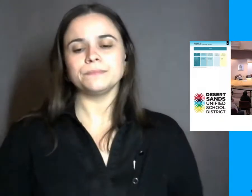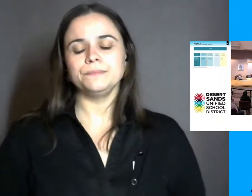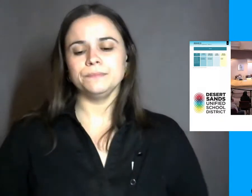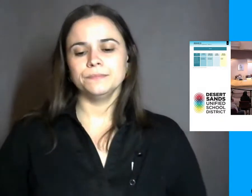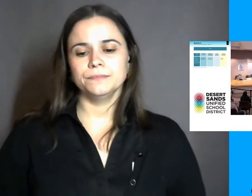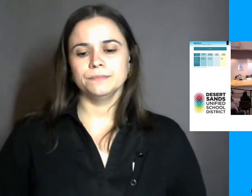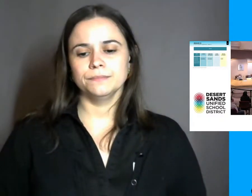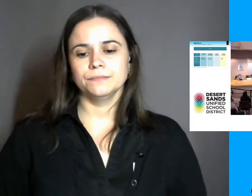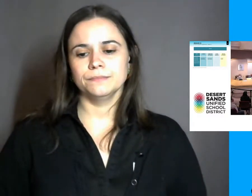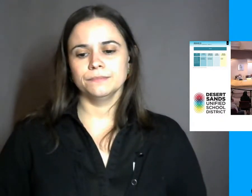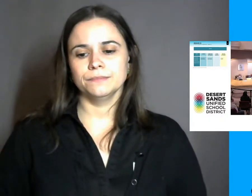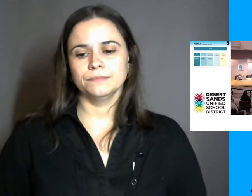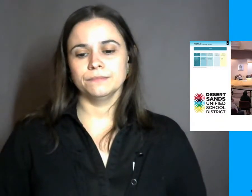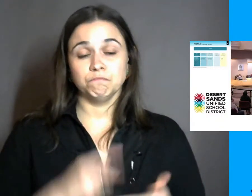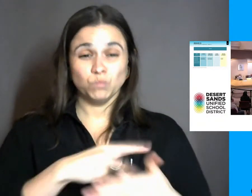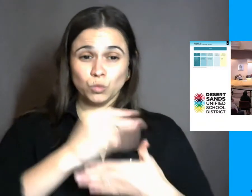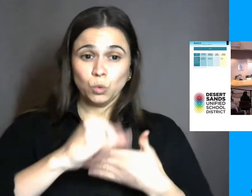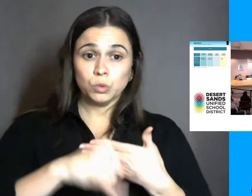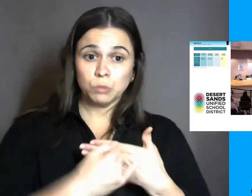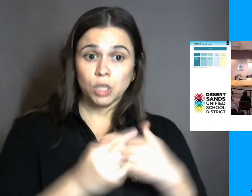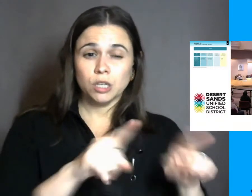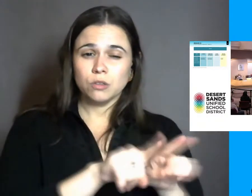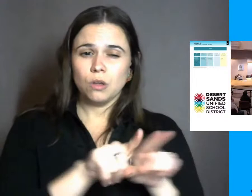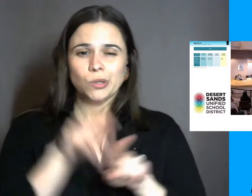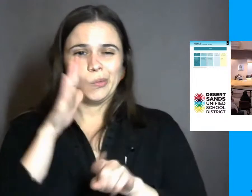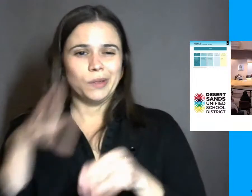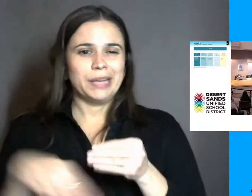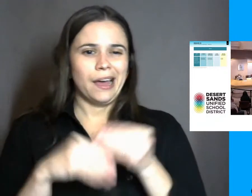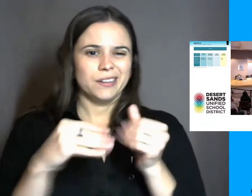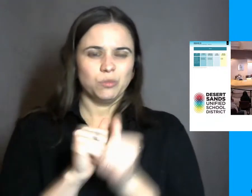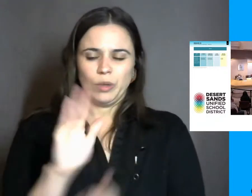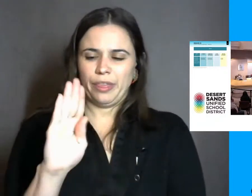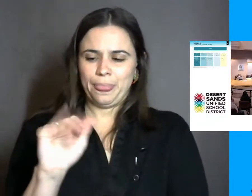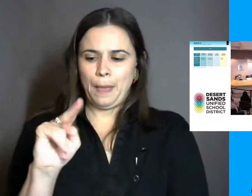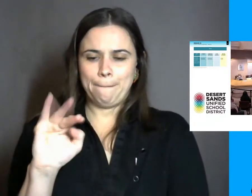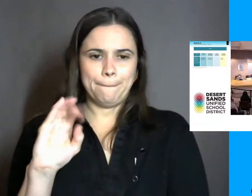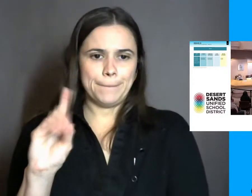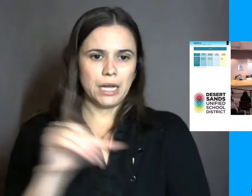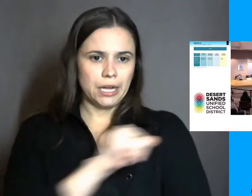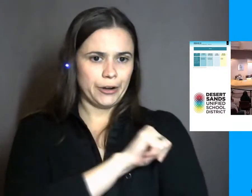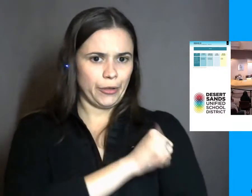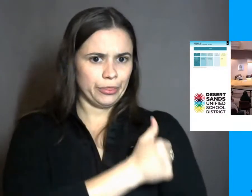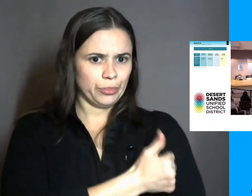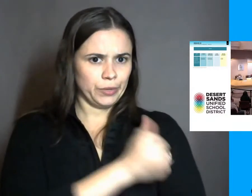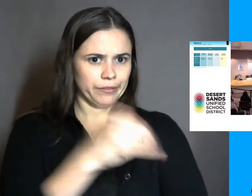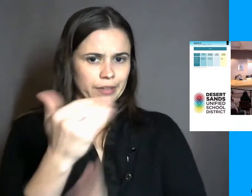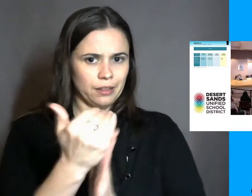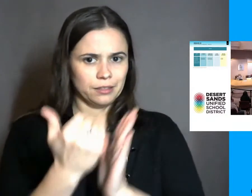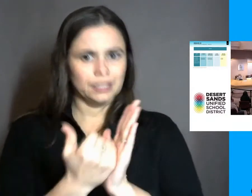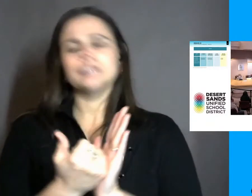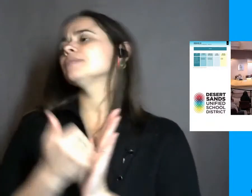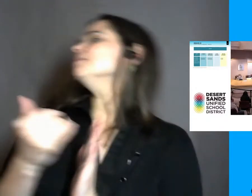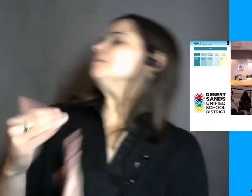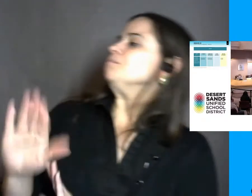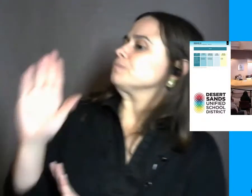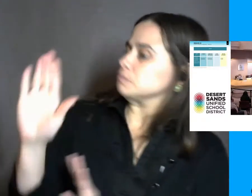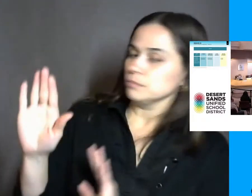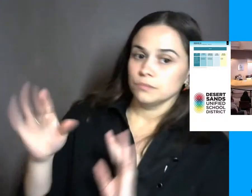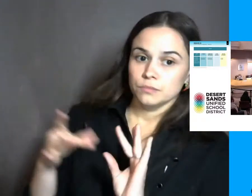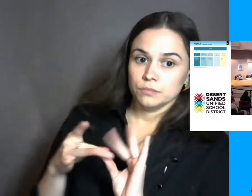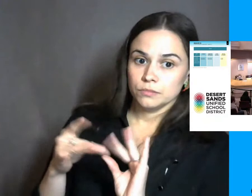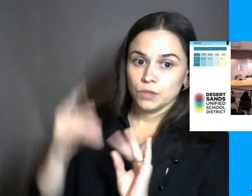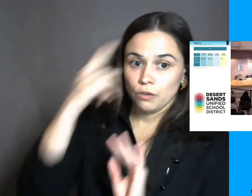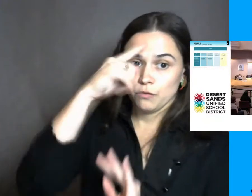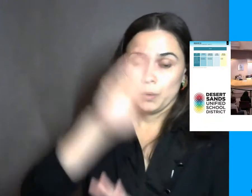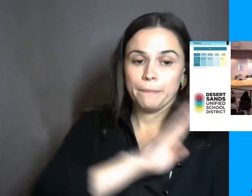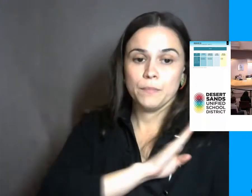go on the Beyond Bond Authority list as well. So Patrick, if I just may add, just for the board's